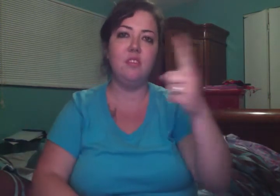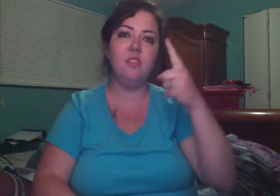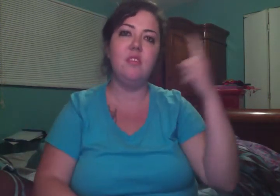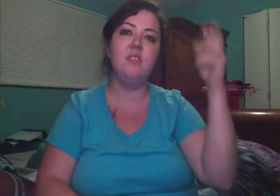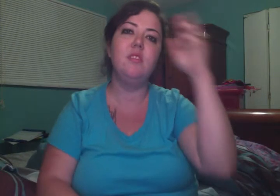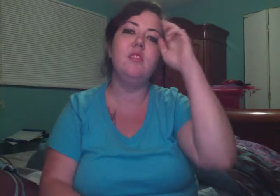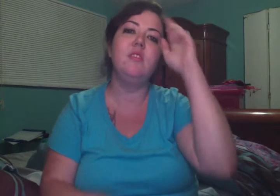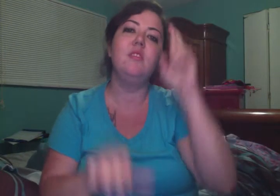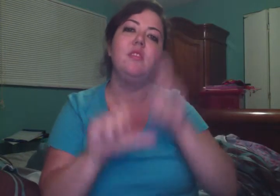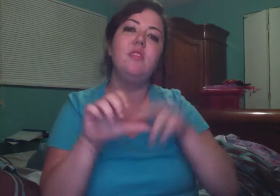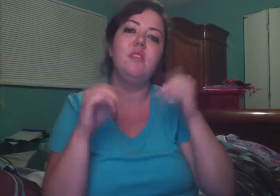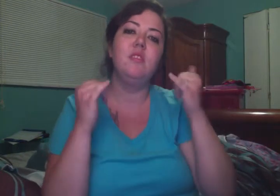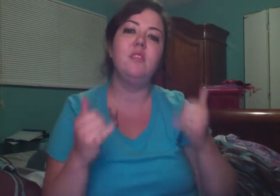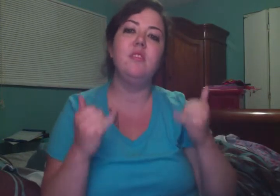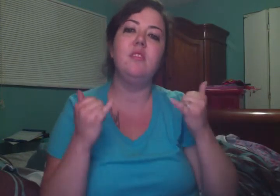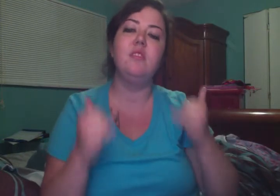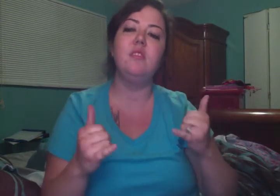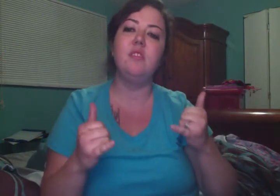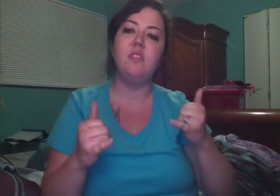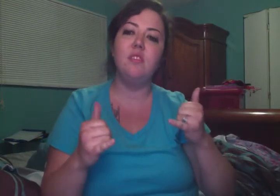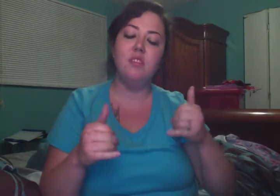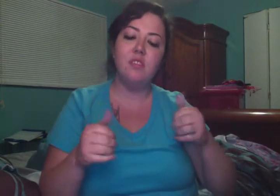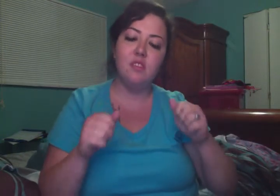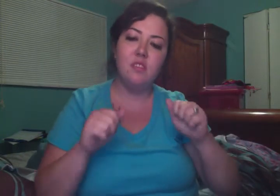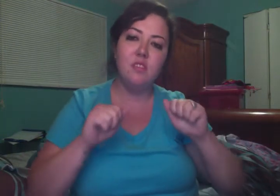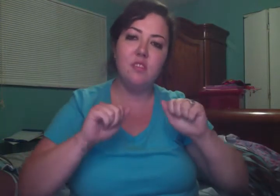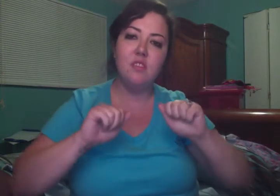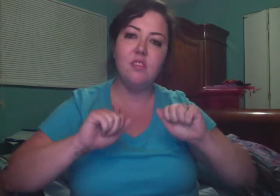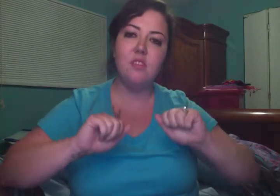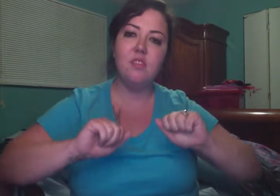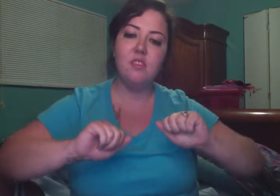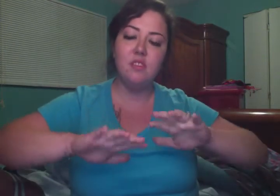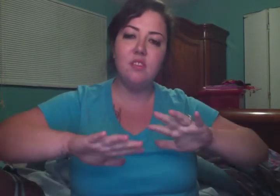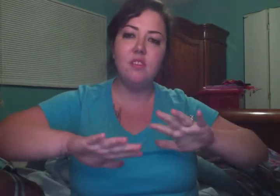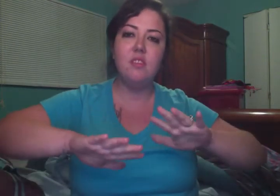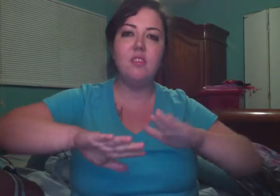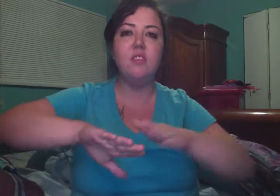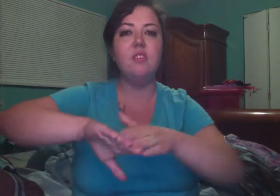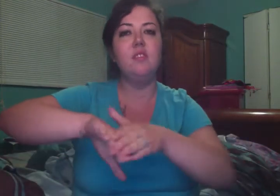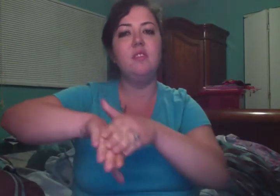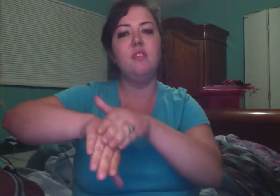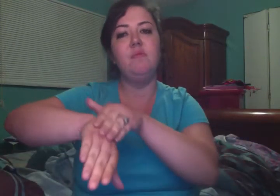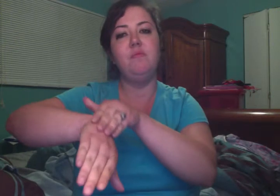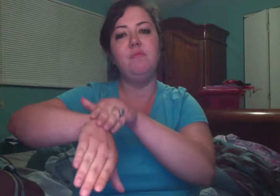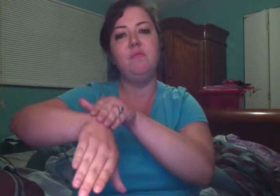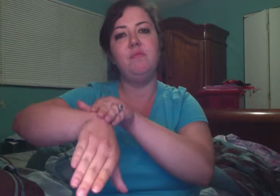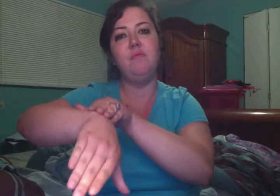We'll remember these days. Slow motion, see me let go.